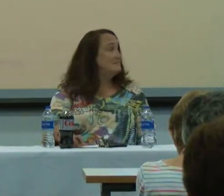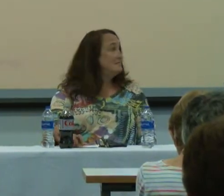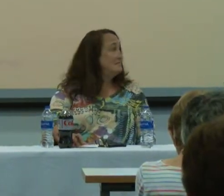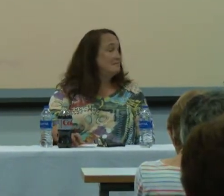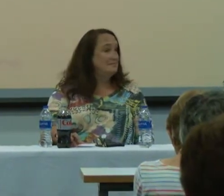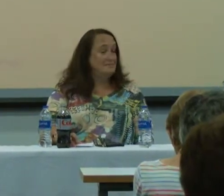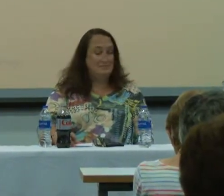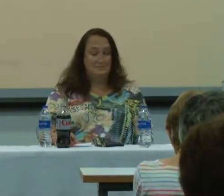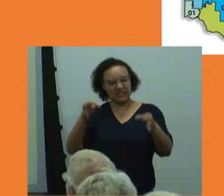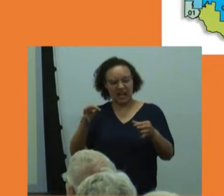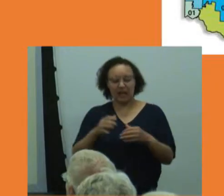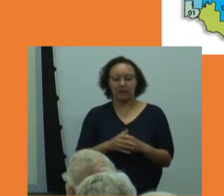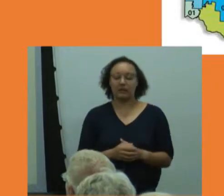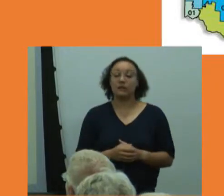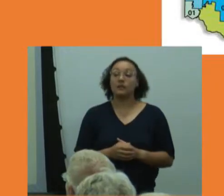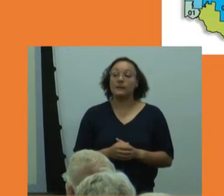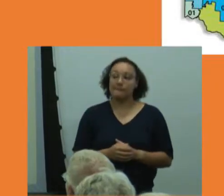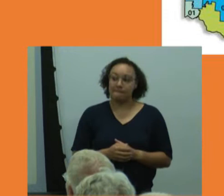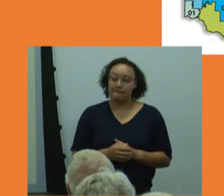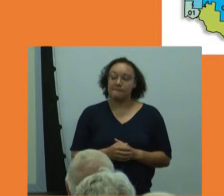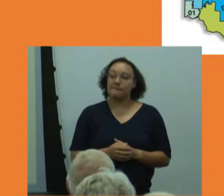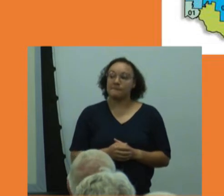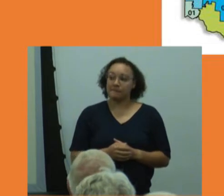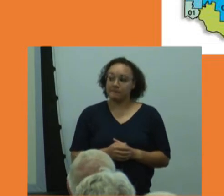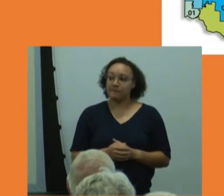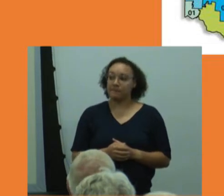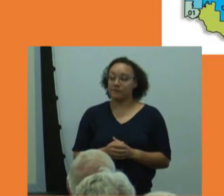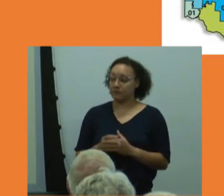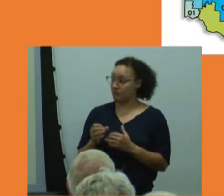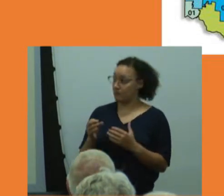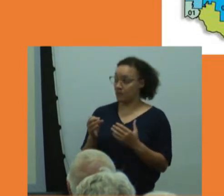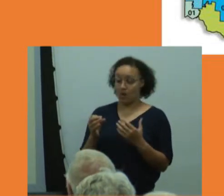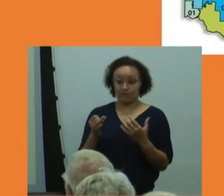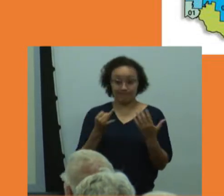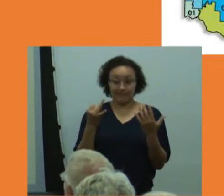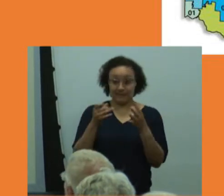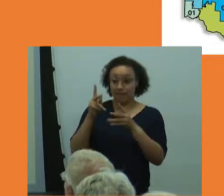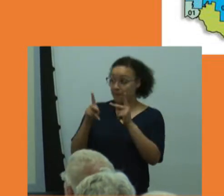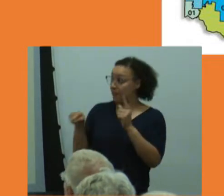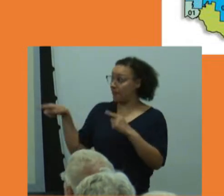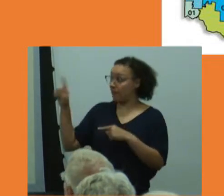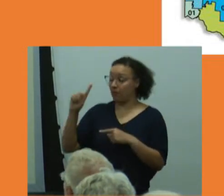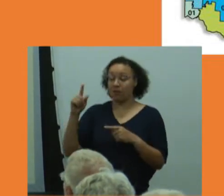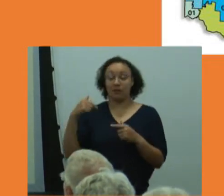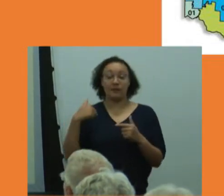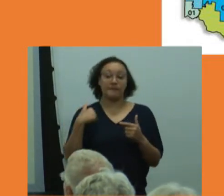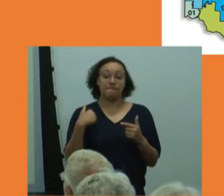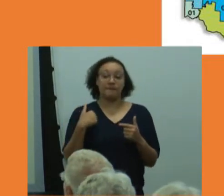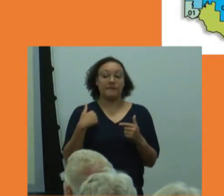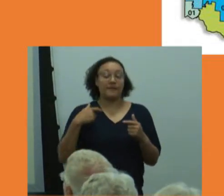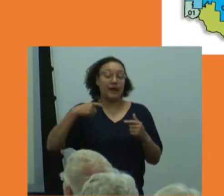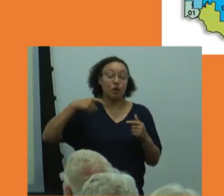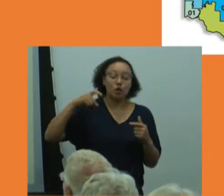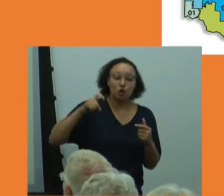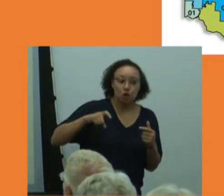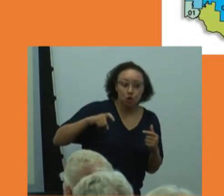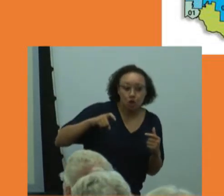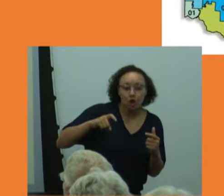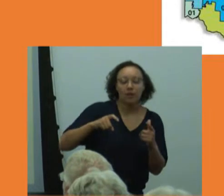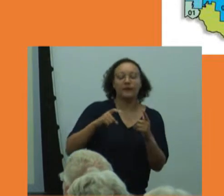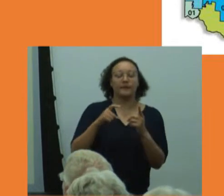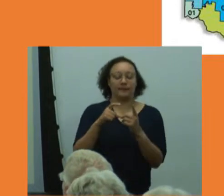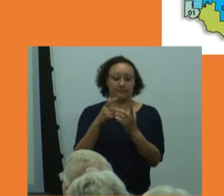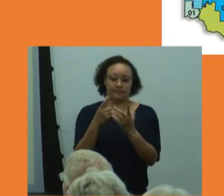So, these 7 individuals are supposed to adopt a map